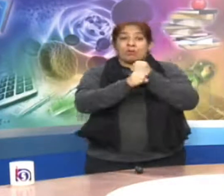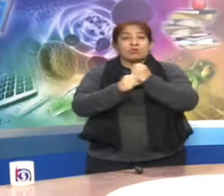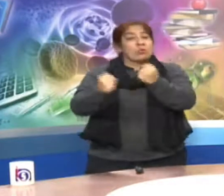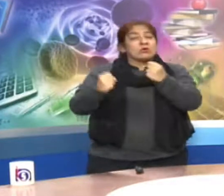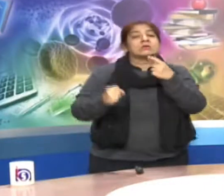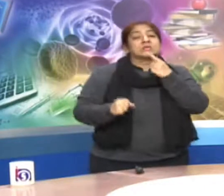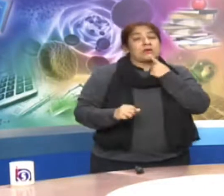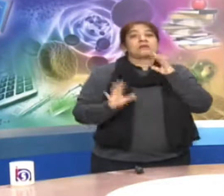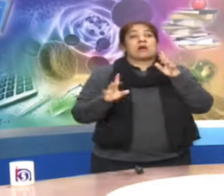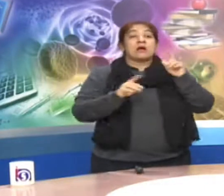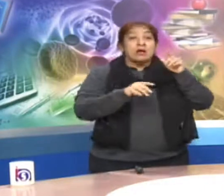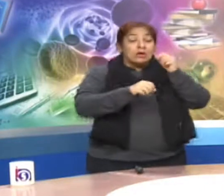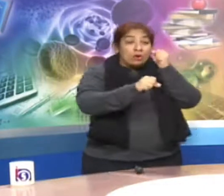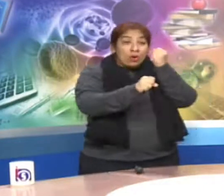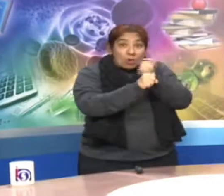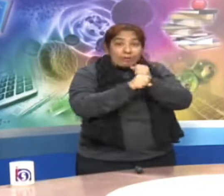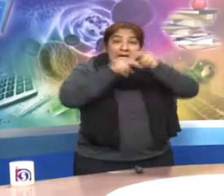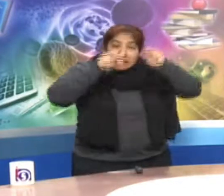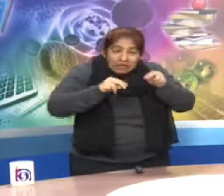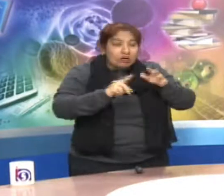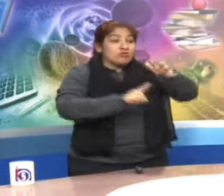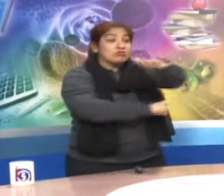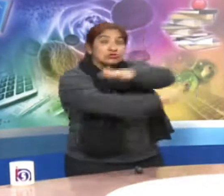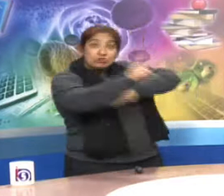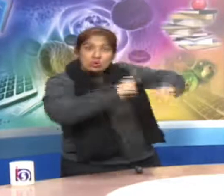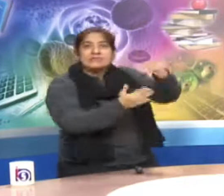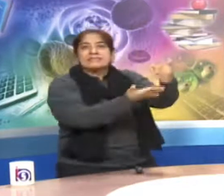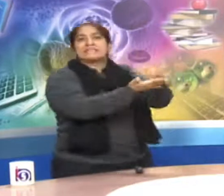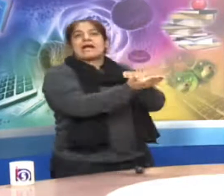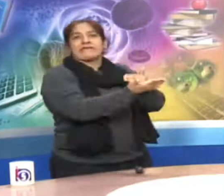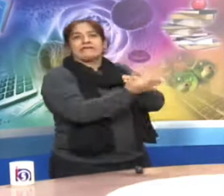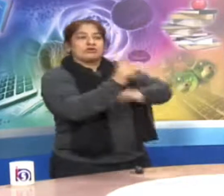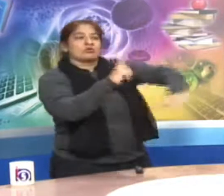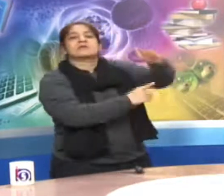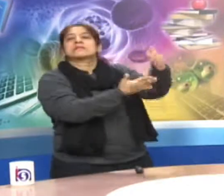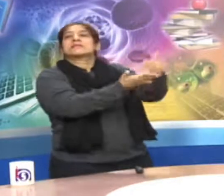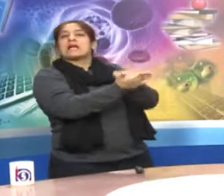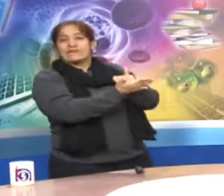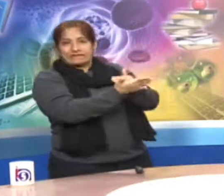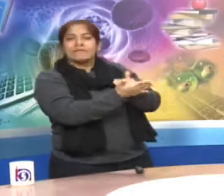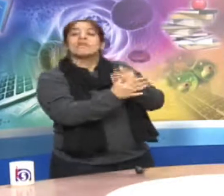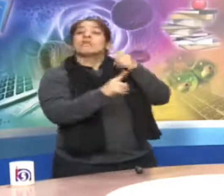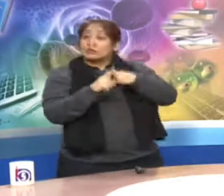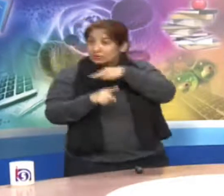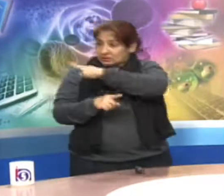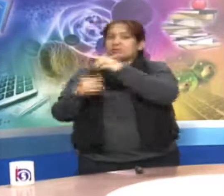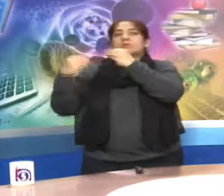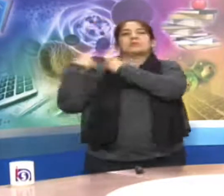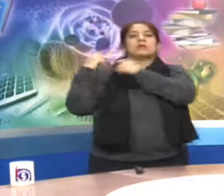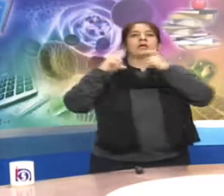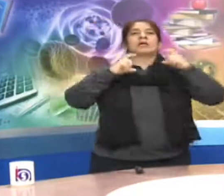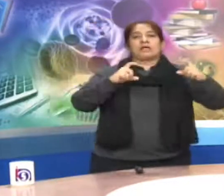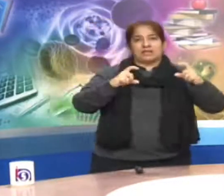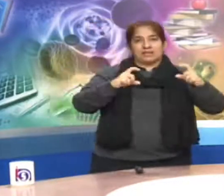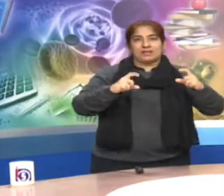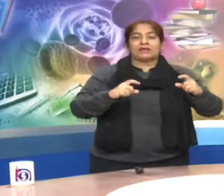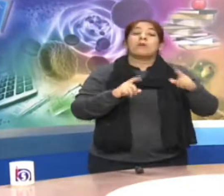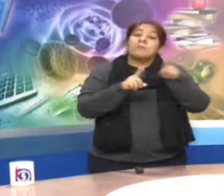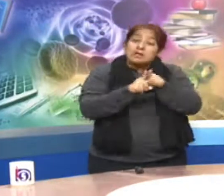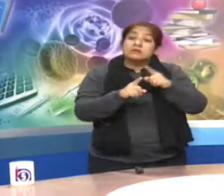and from the point of view of business to save them from major